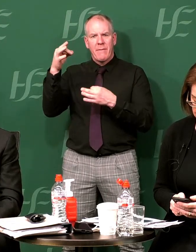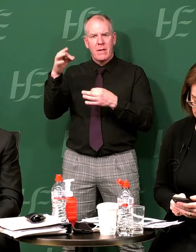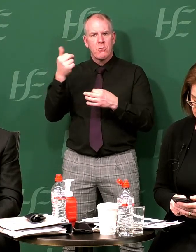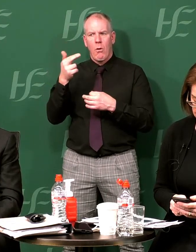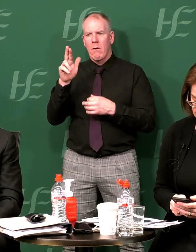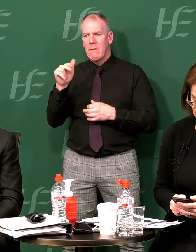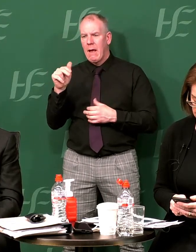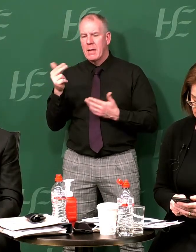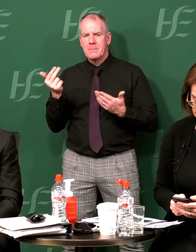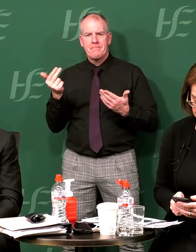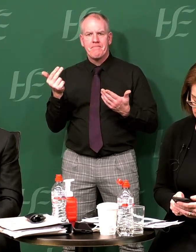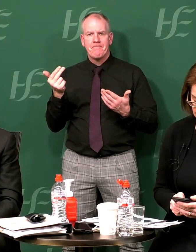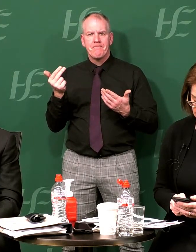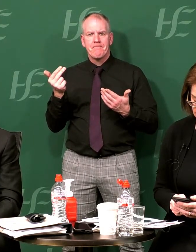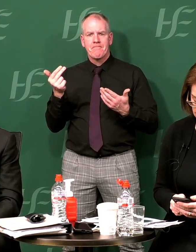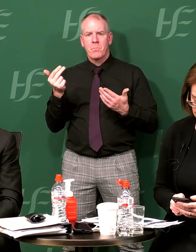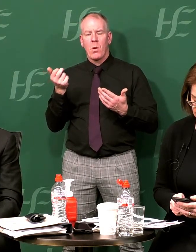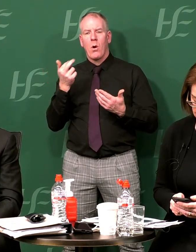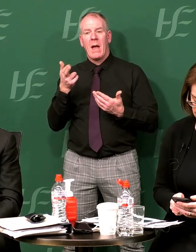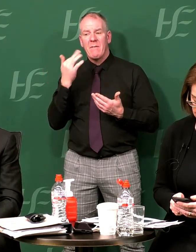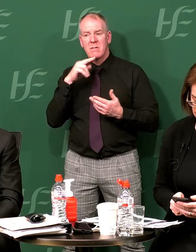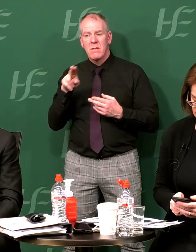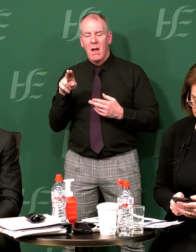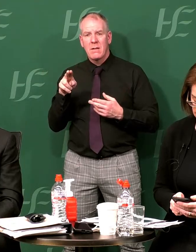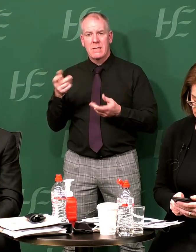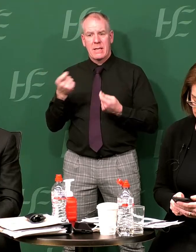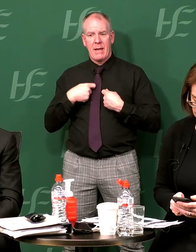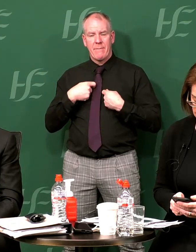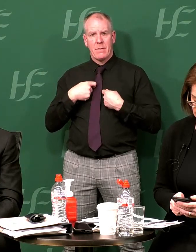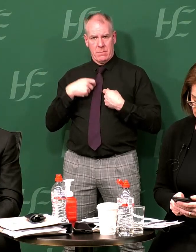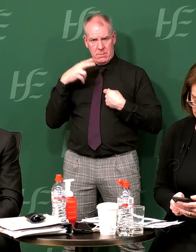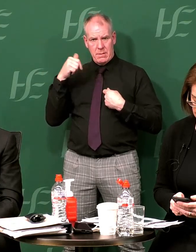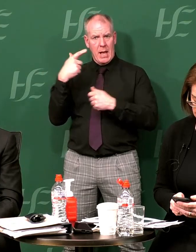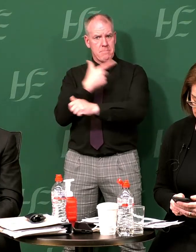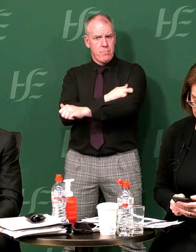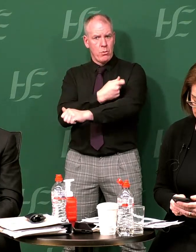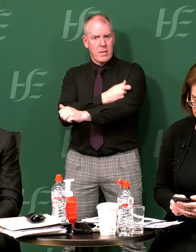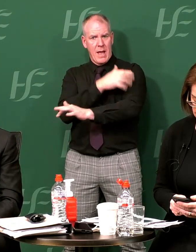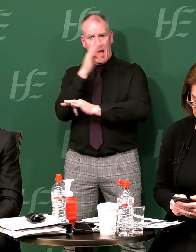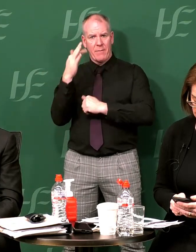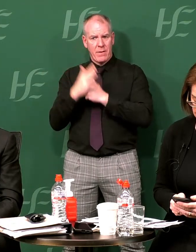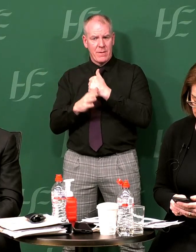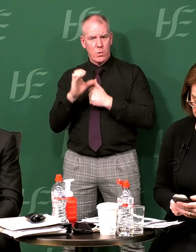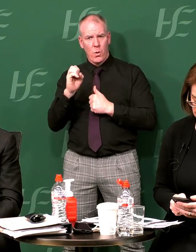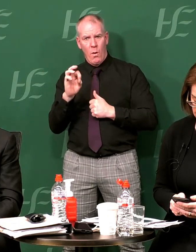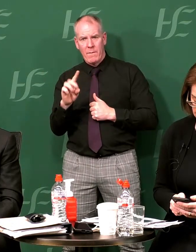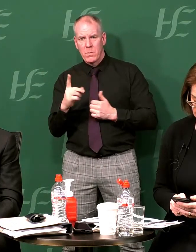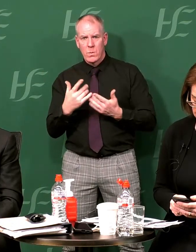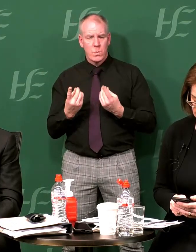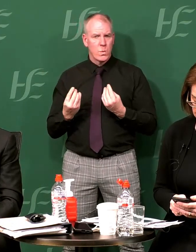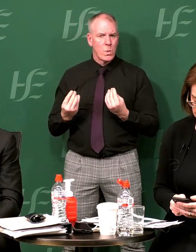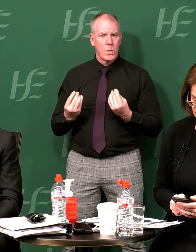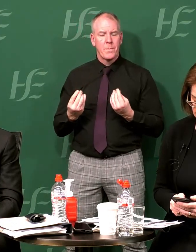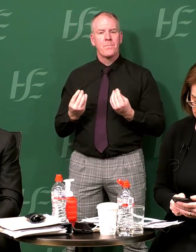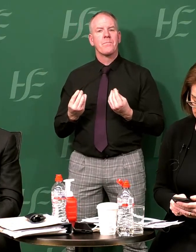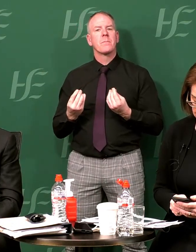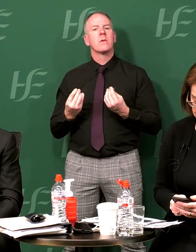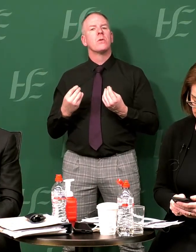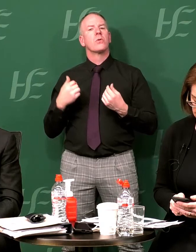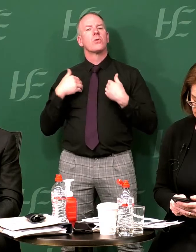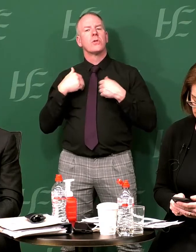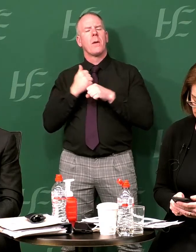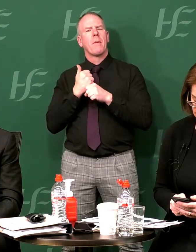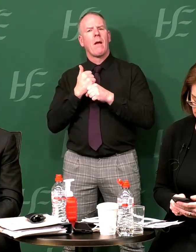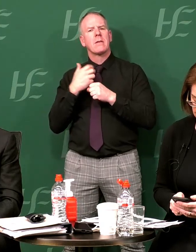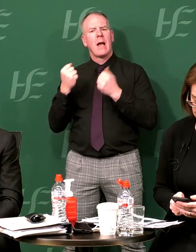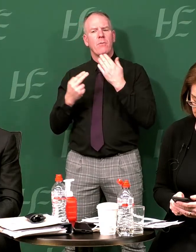one? And then alternatively, they're saying if not, then is it safe to get a booster after having COVID? They're concerned obviously because they're updating vaccine certs. So